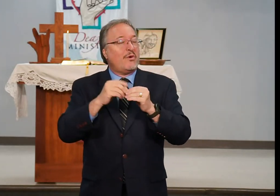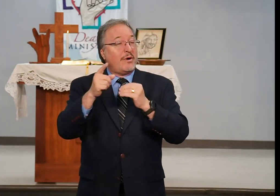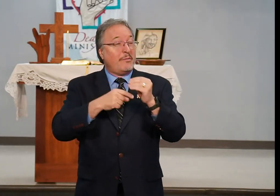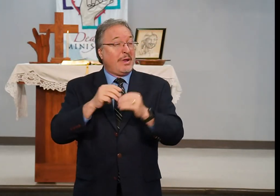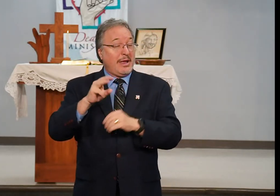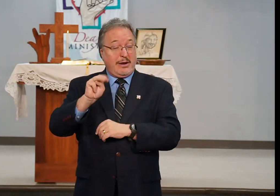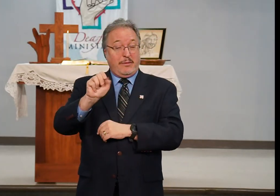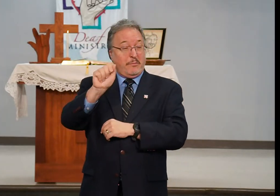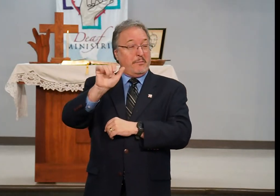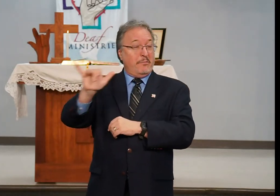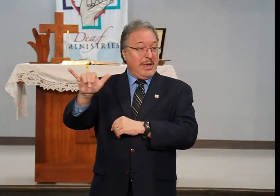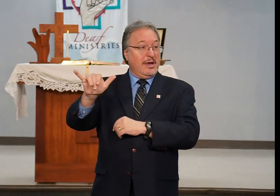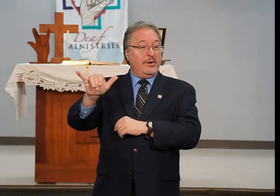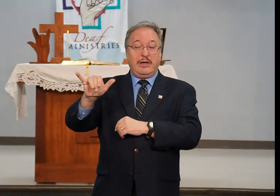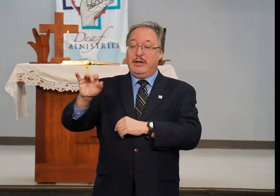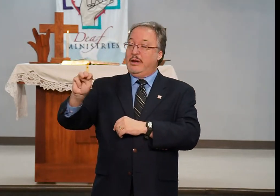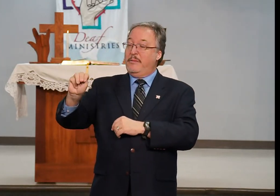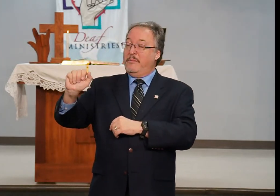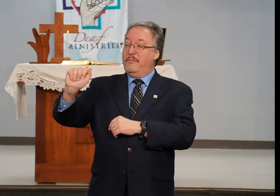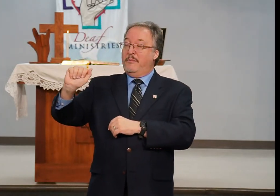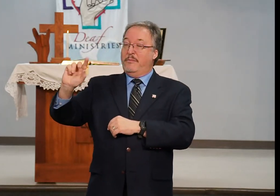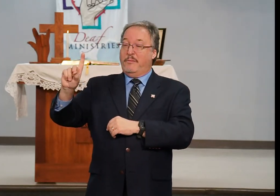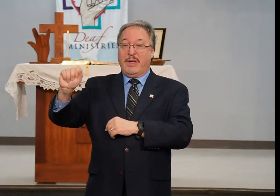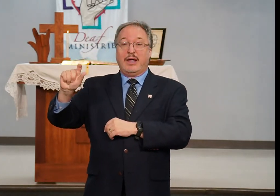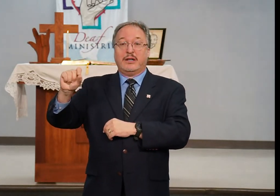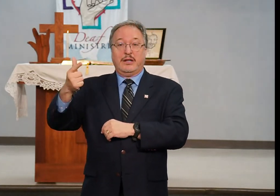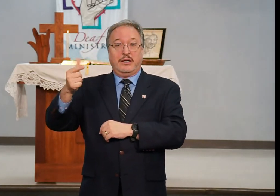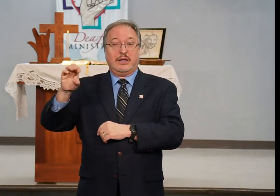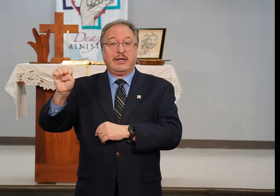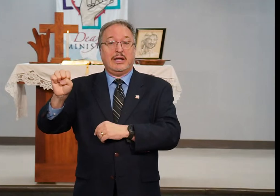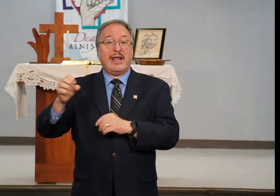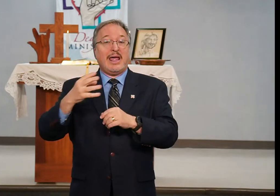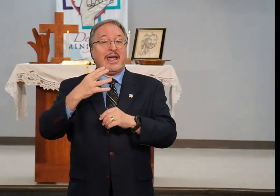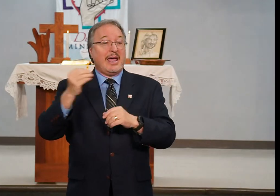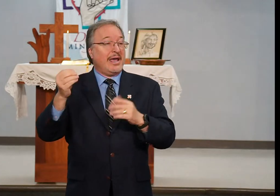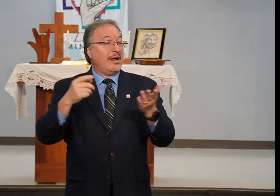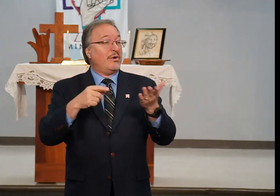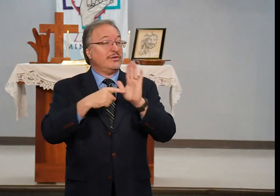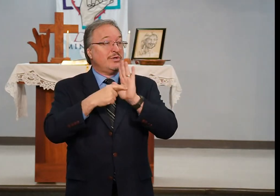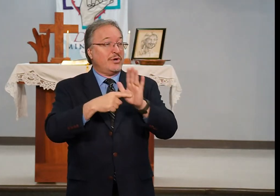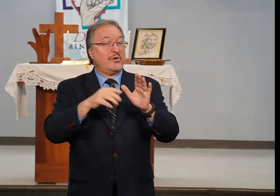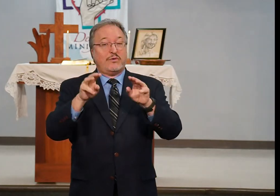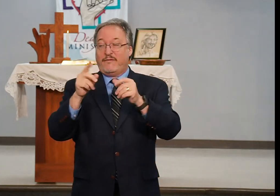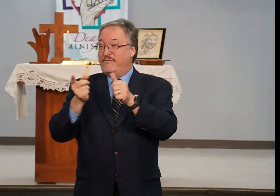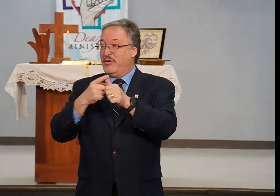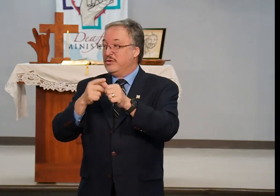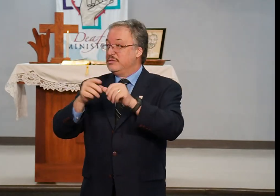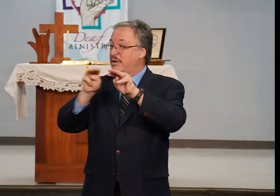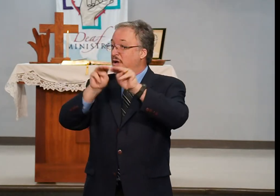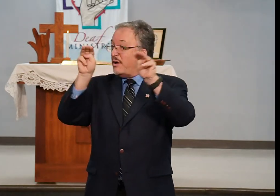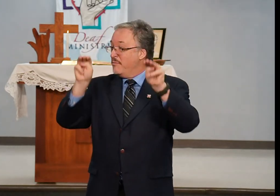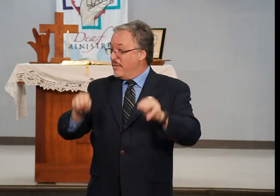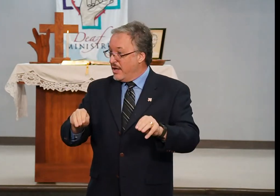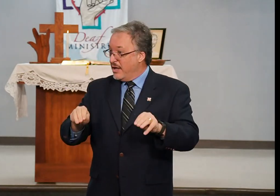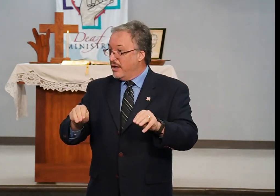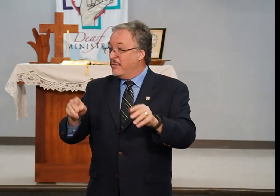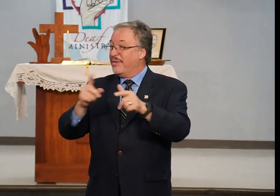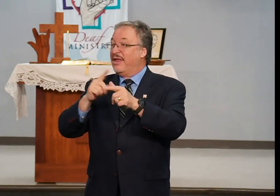changed. I do want to tell you a little bit more today about Mary Magdalene. And I want to show you